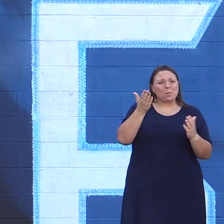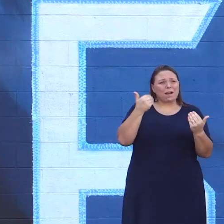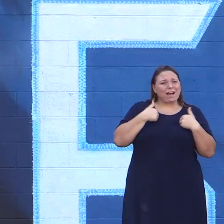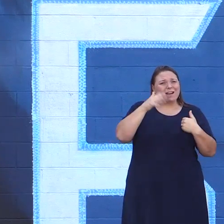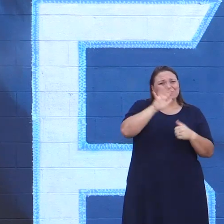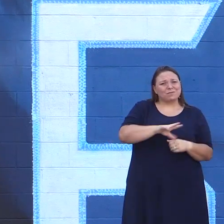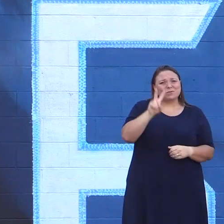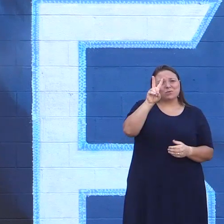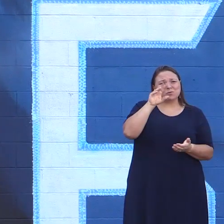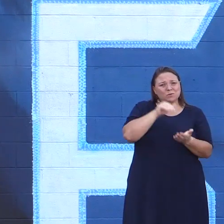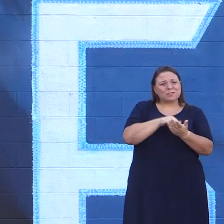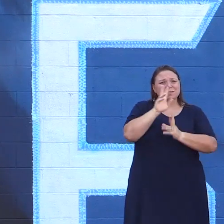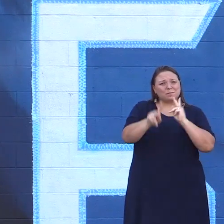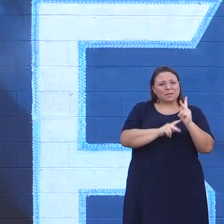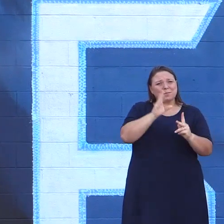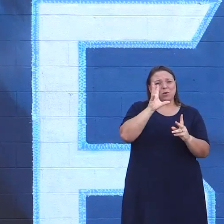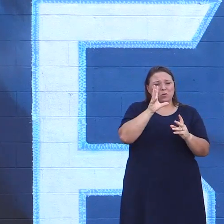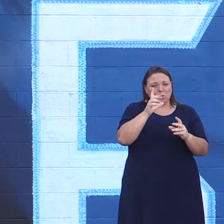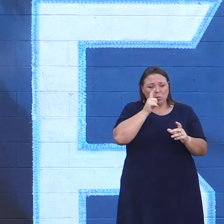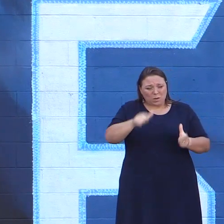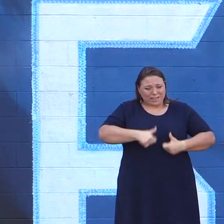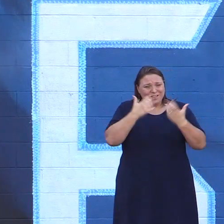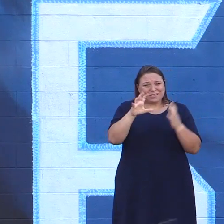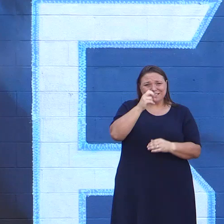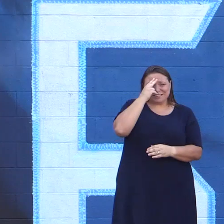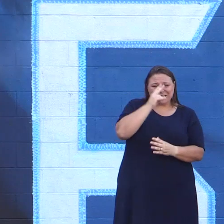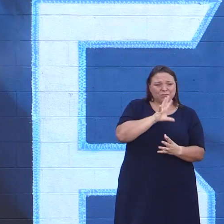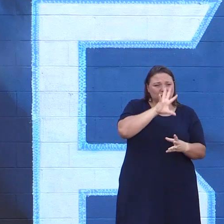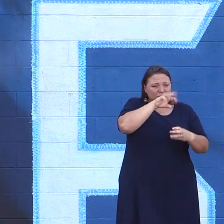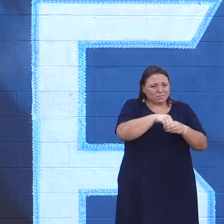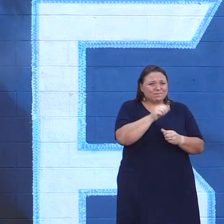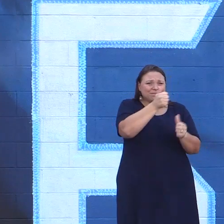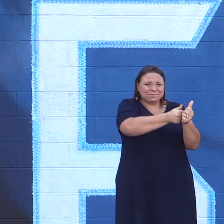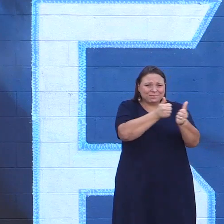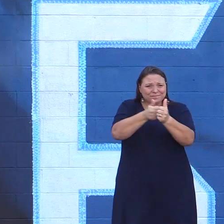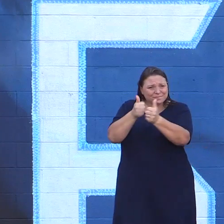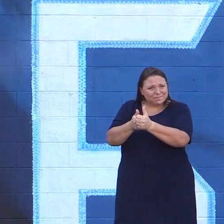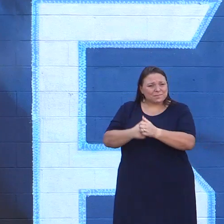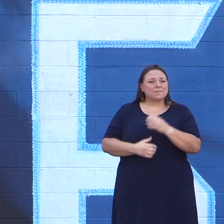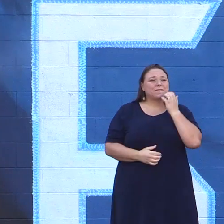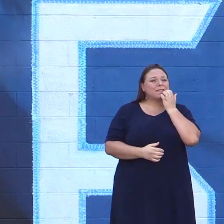Nashvillians in the trials. The results of these phase 3 trials, as I said